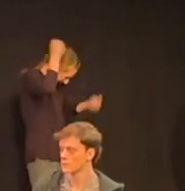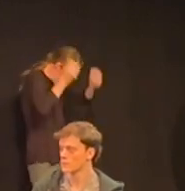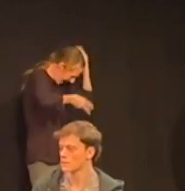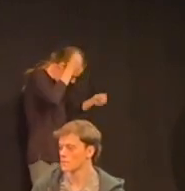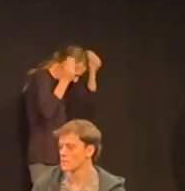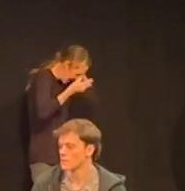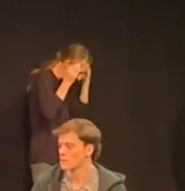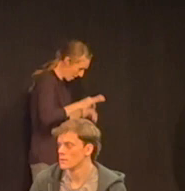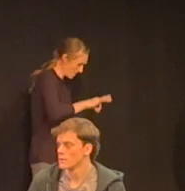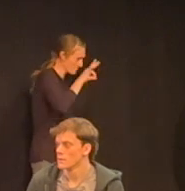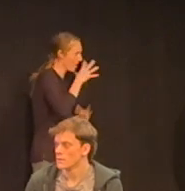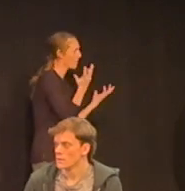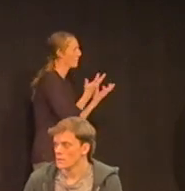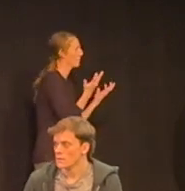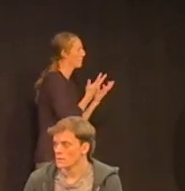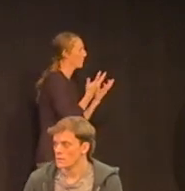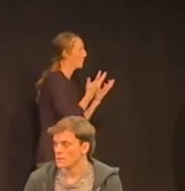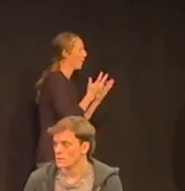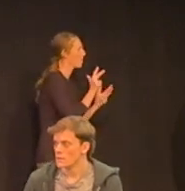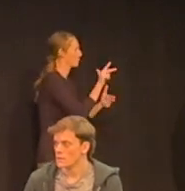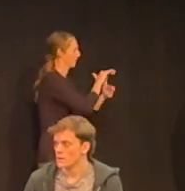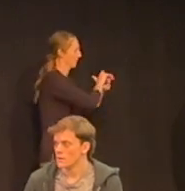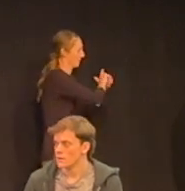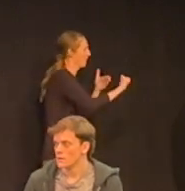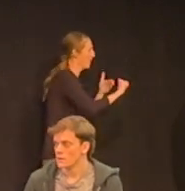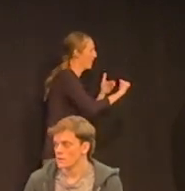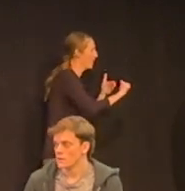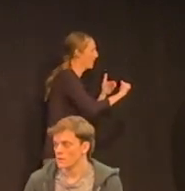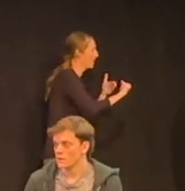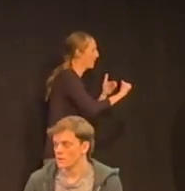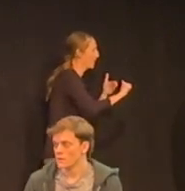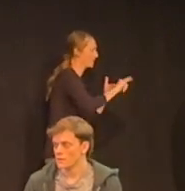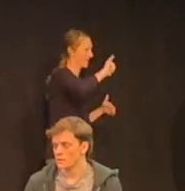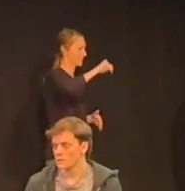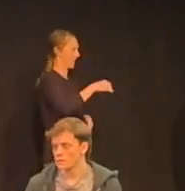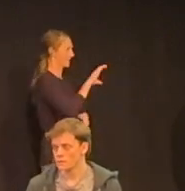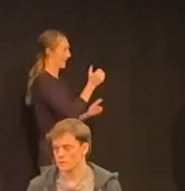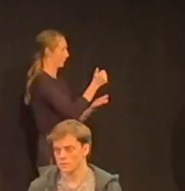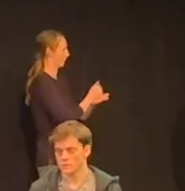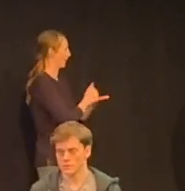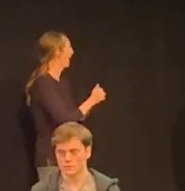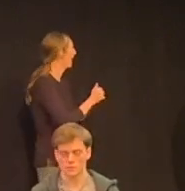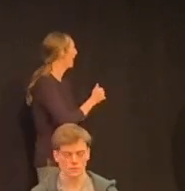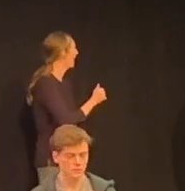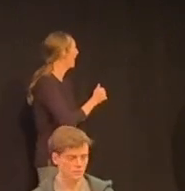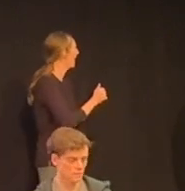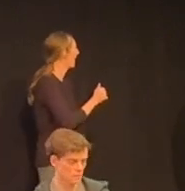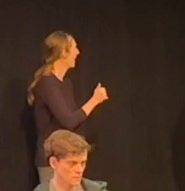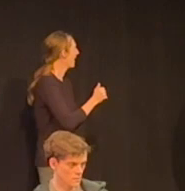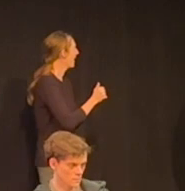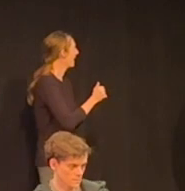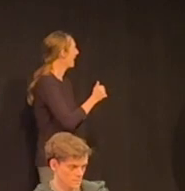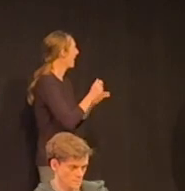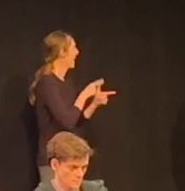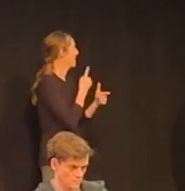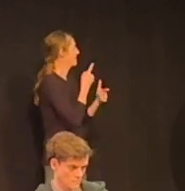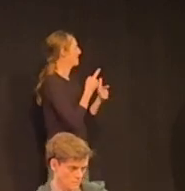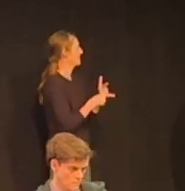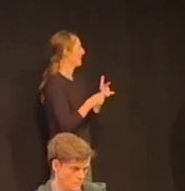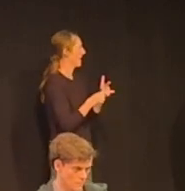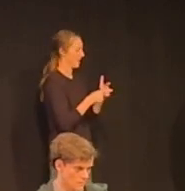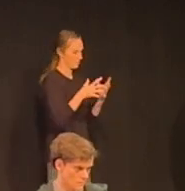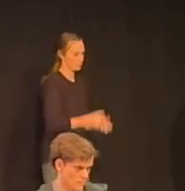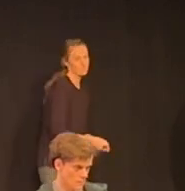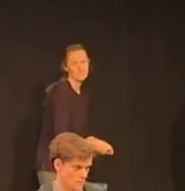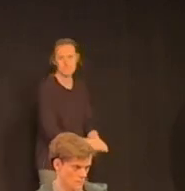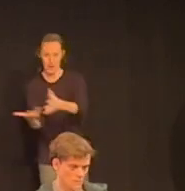and find about $3 in cash and a JCPenney credit card. And then throw it into the